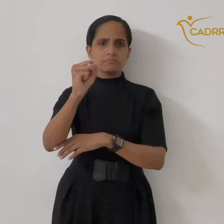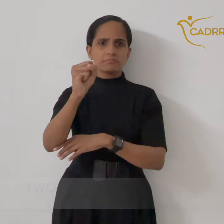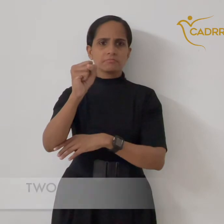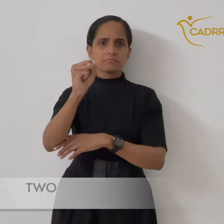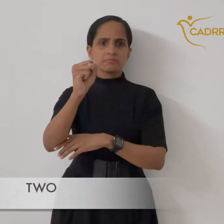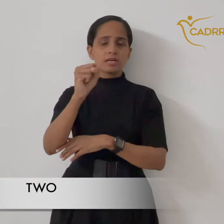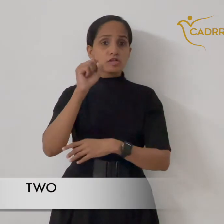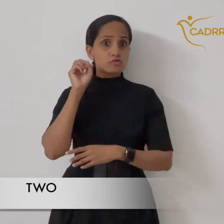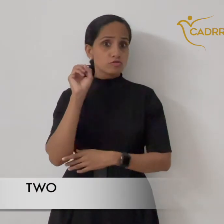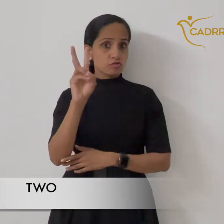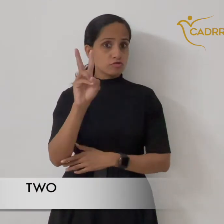2.